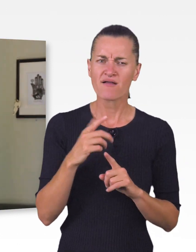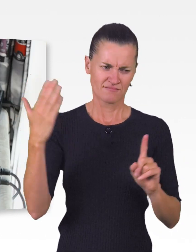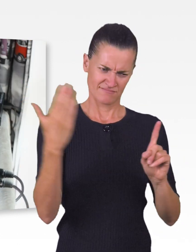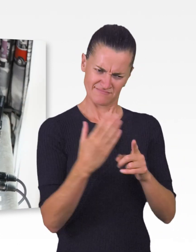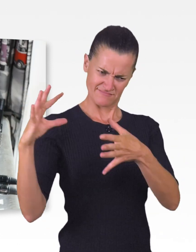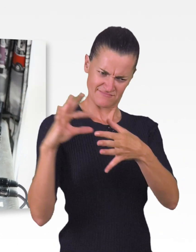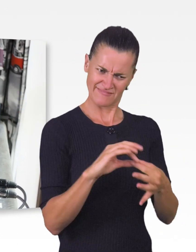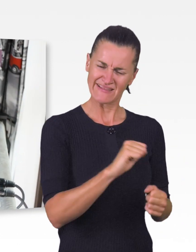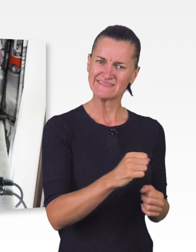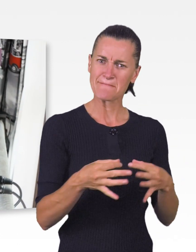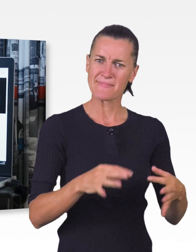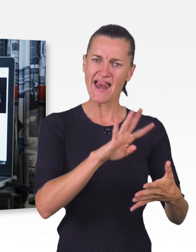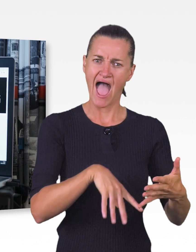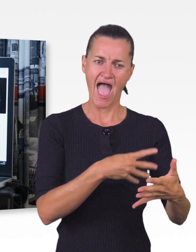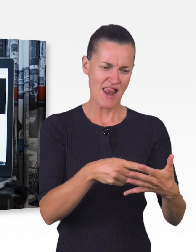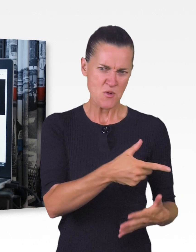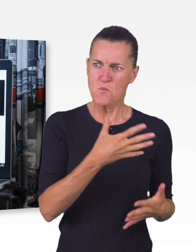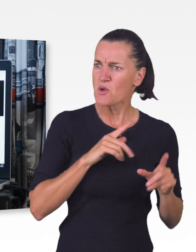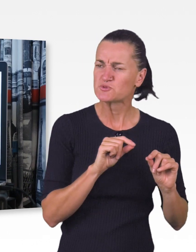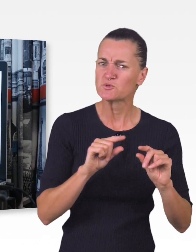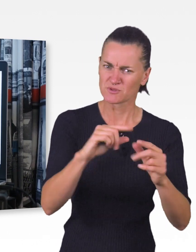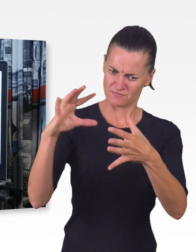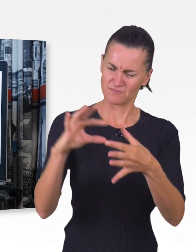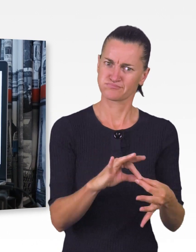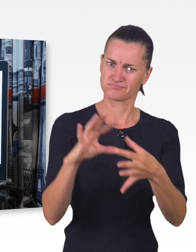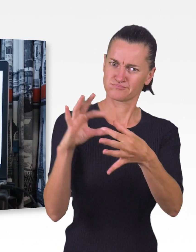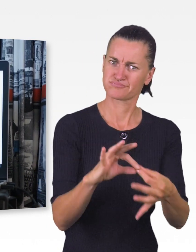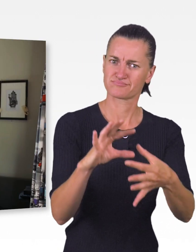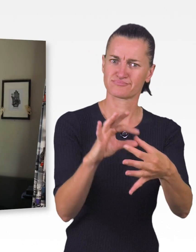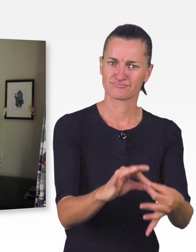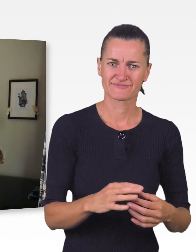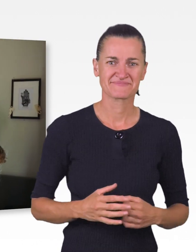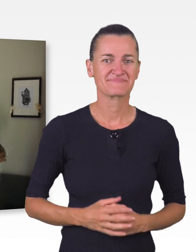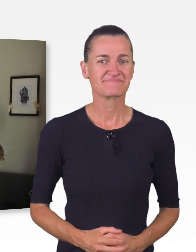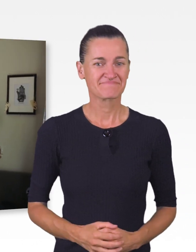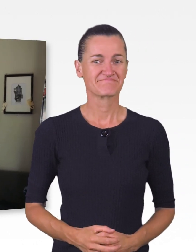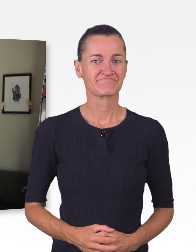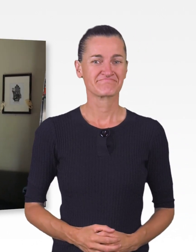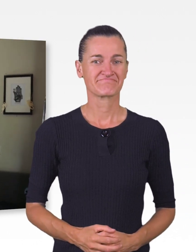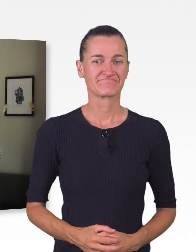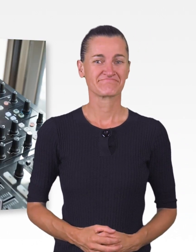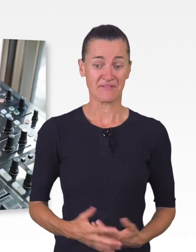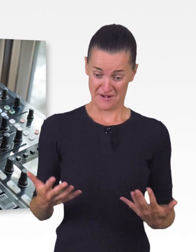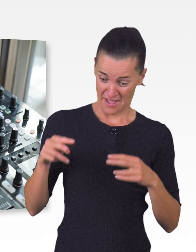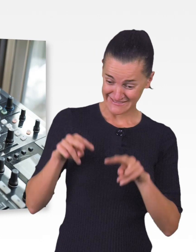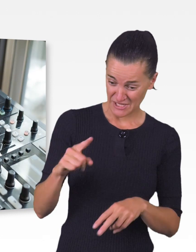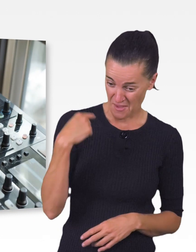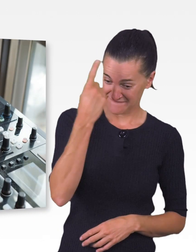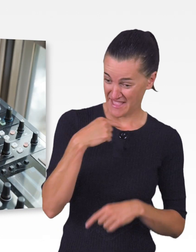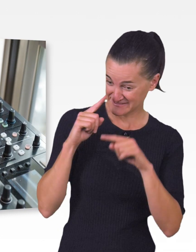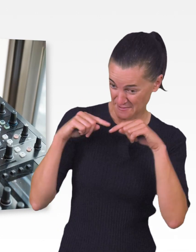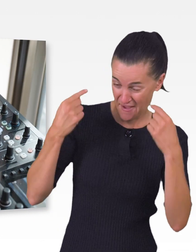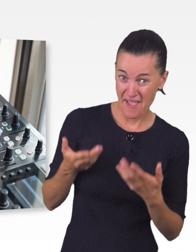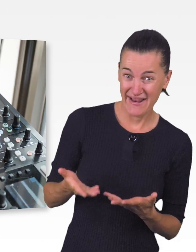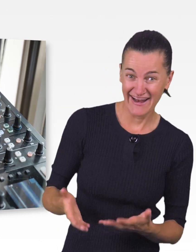fitness mentor, things that are more directly part of his good life plan and the things that he's wanting to do. Now to the